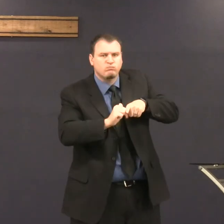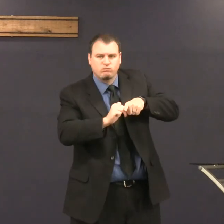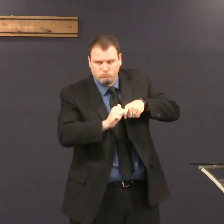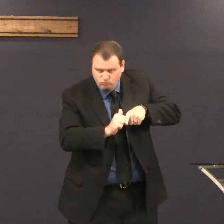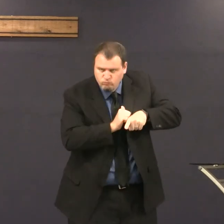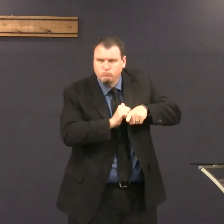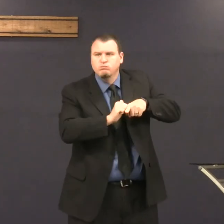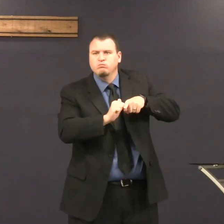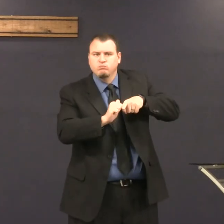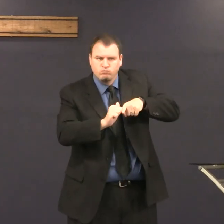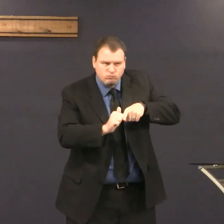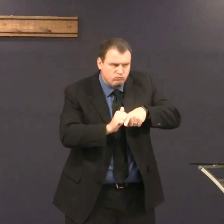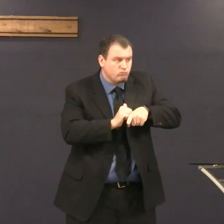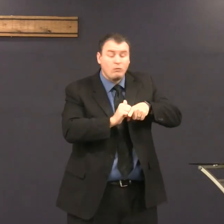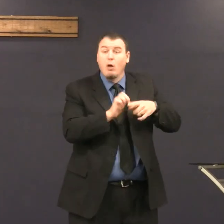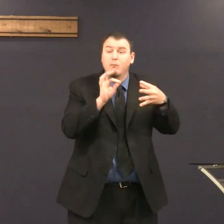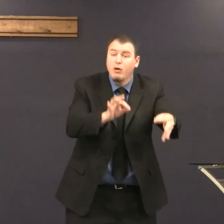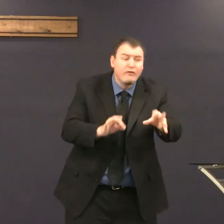he got serious and he started to practice.